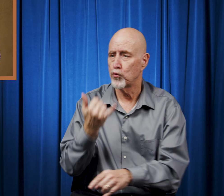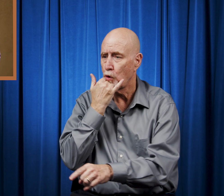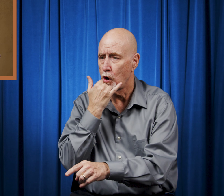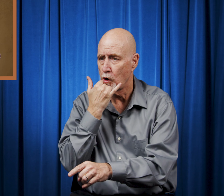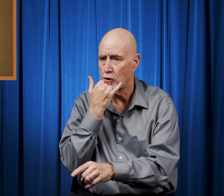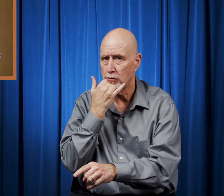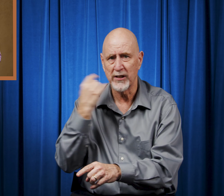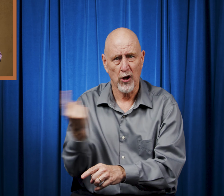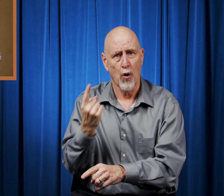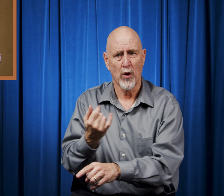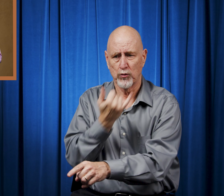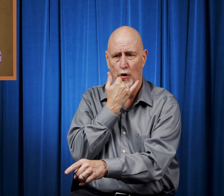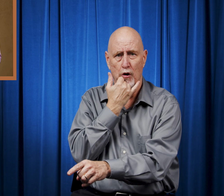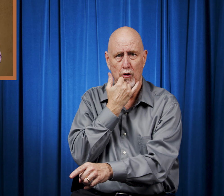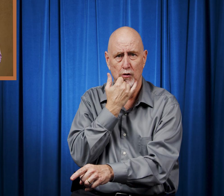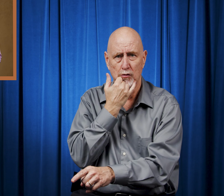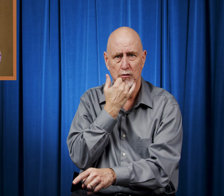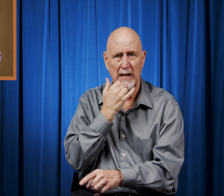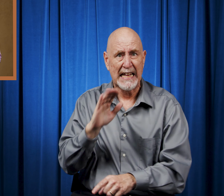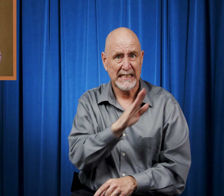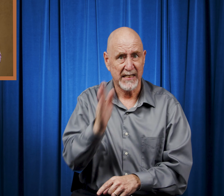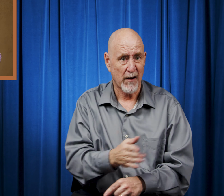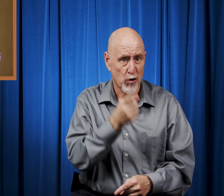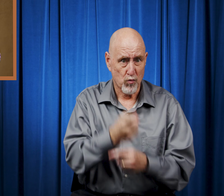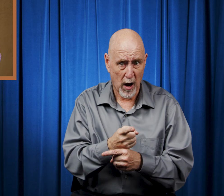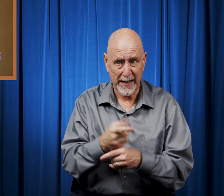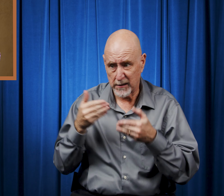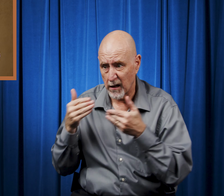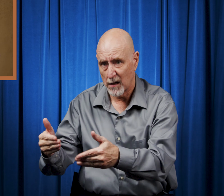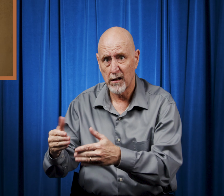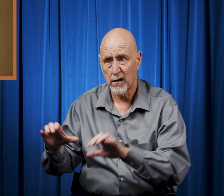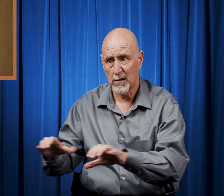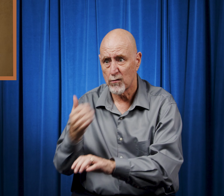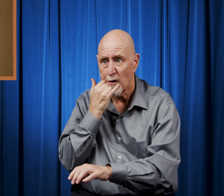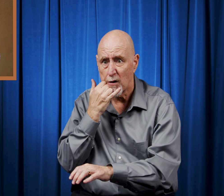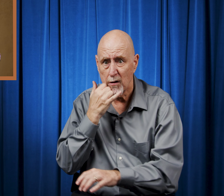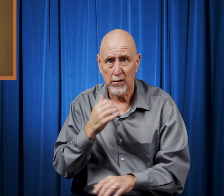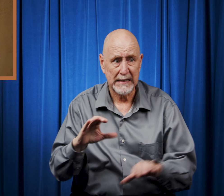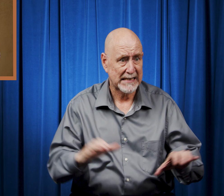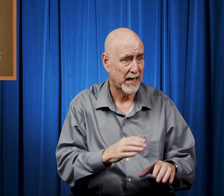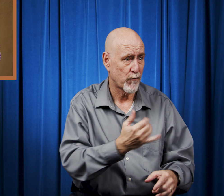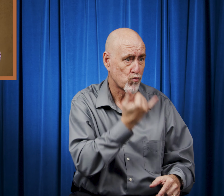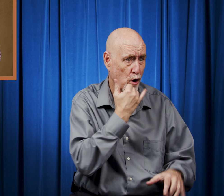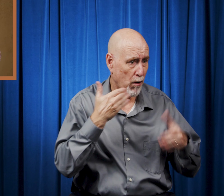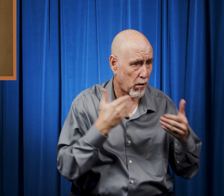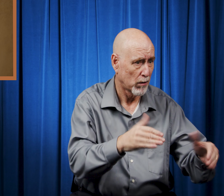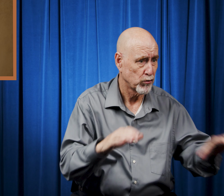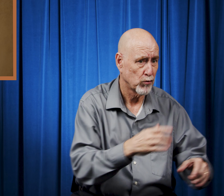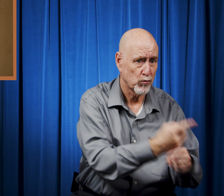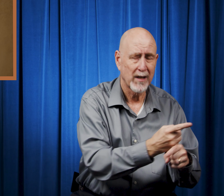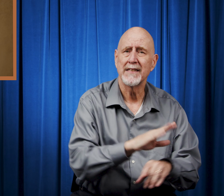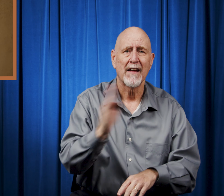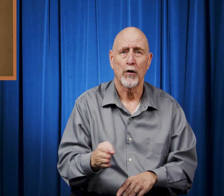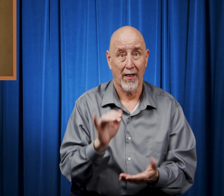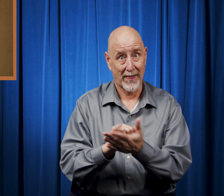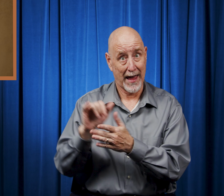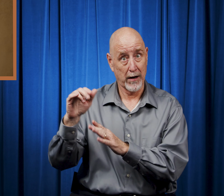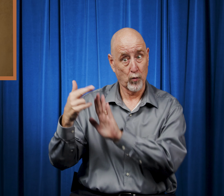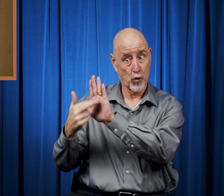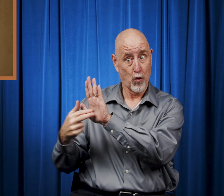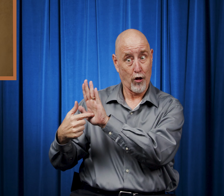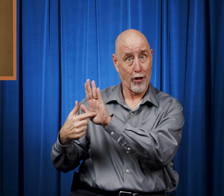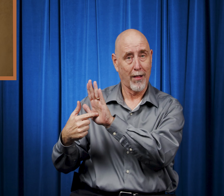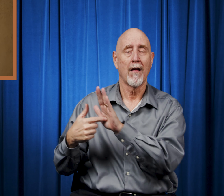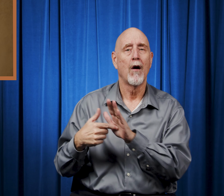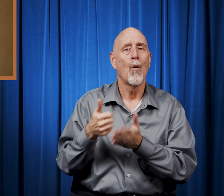to do wrong. It is never right to do wrong, and it is never wrong to do right. That simple truth can